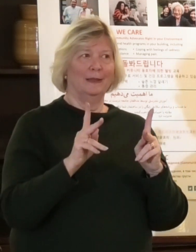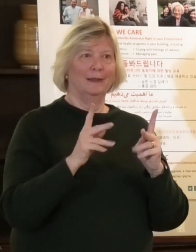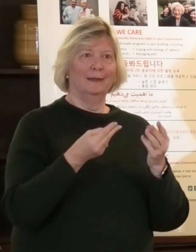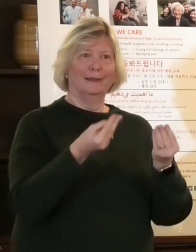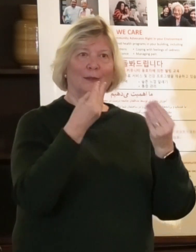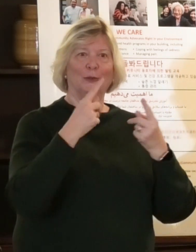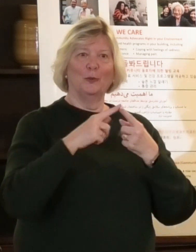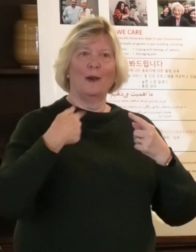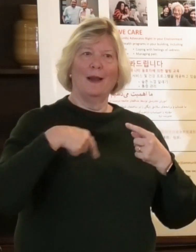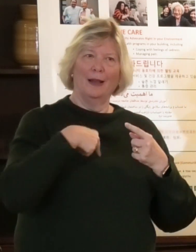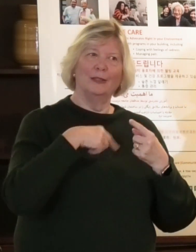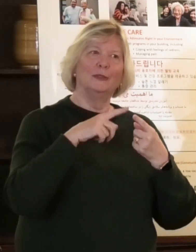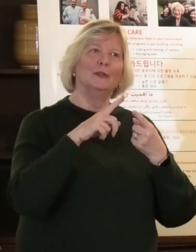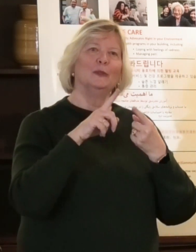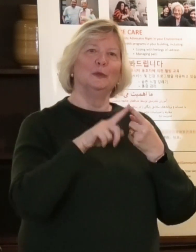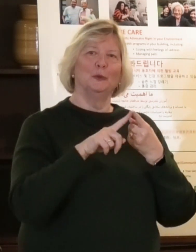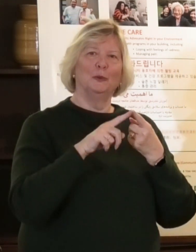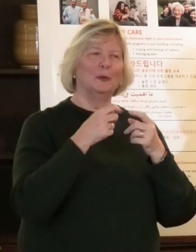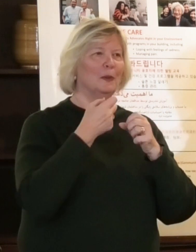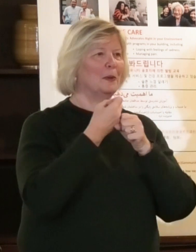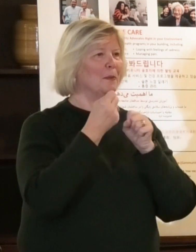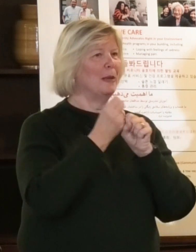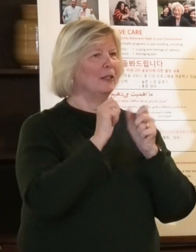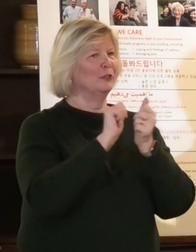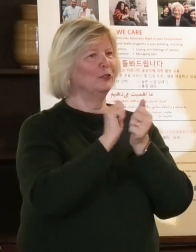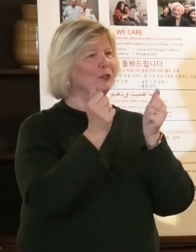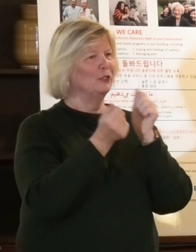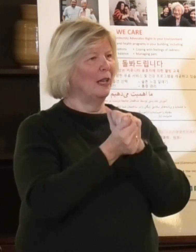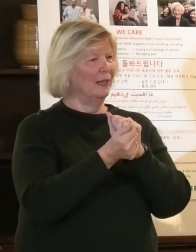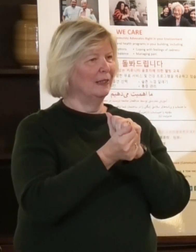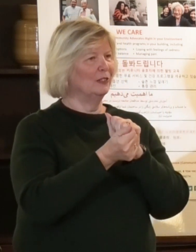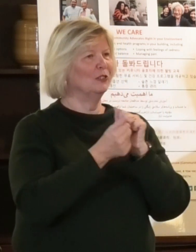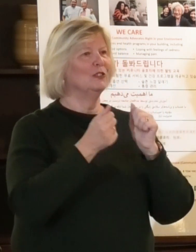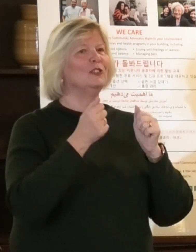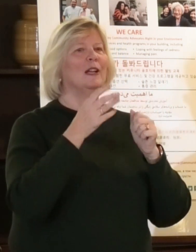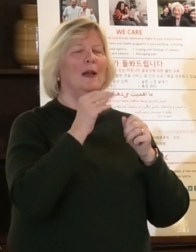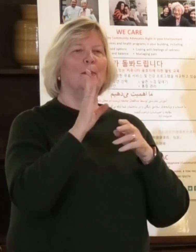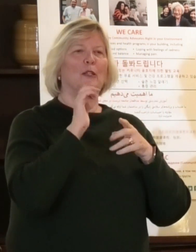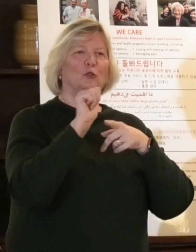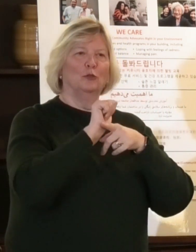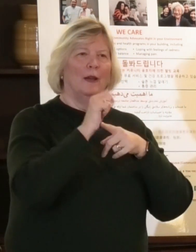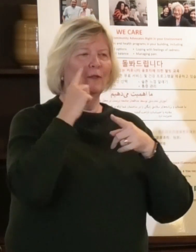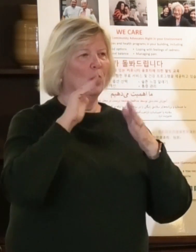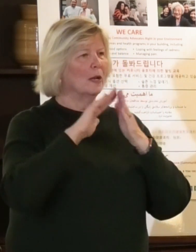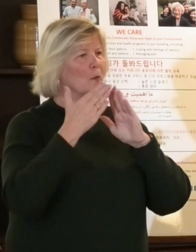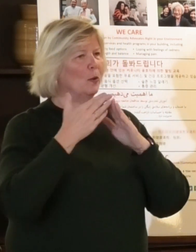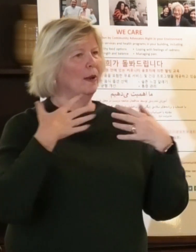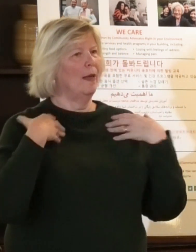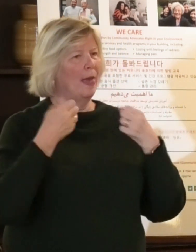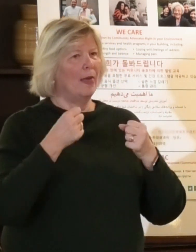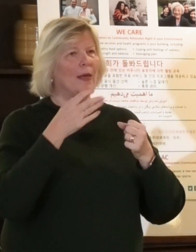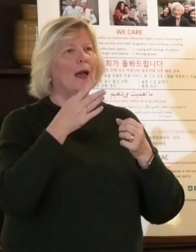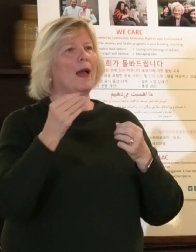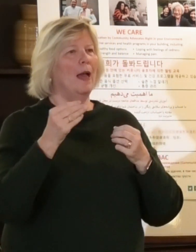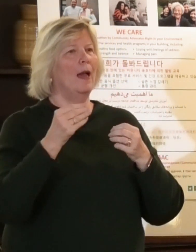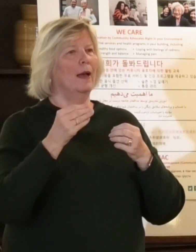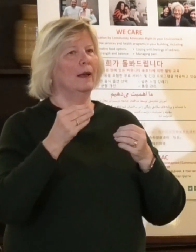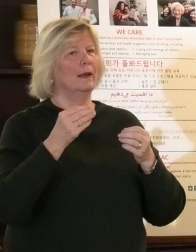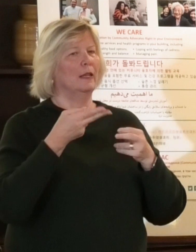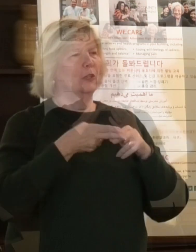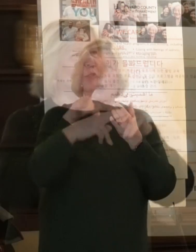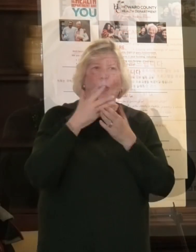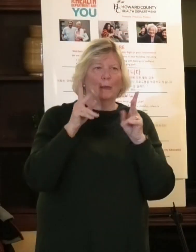be trained for community health and promoting our well-being in